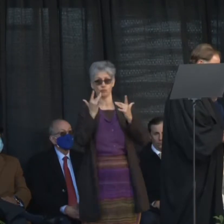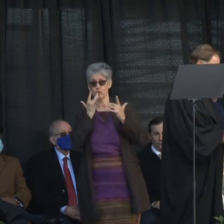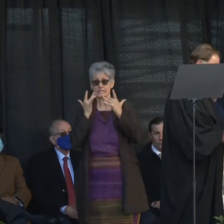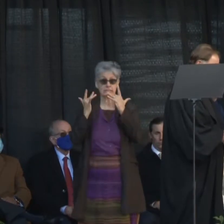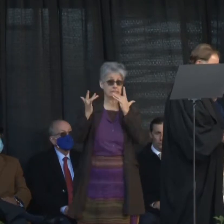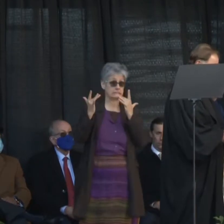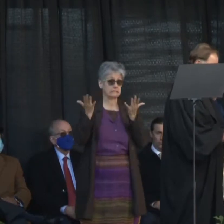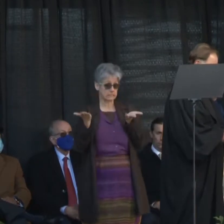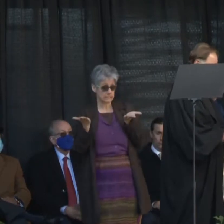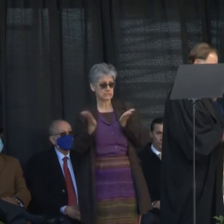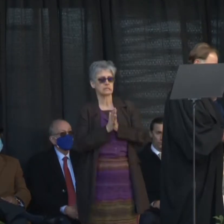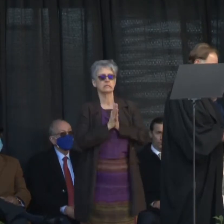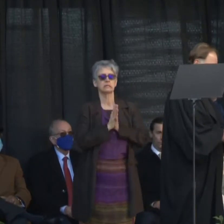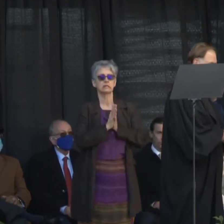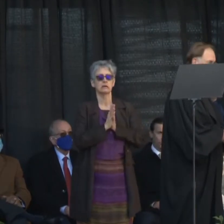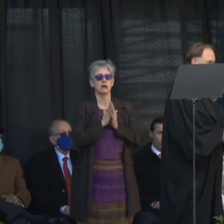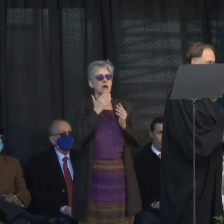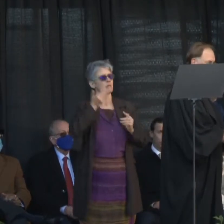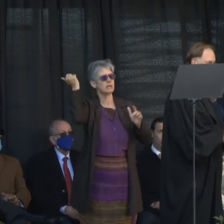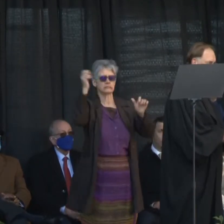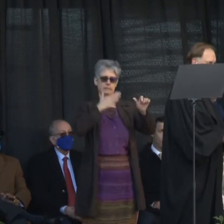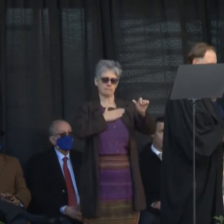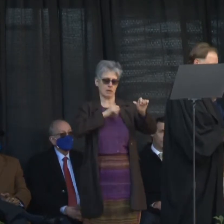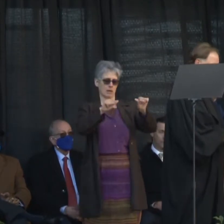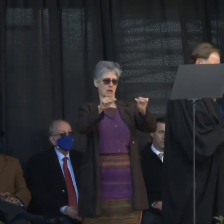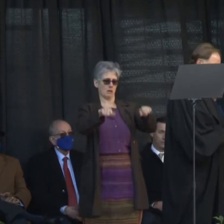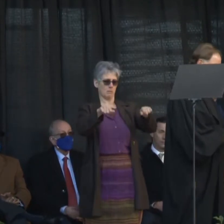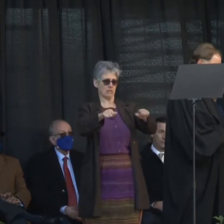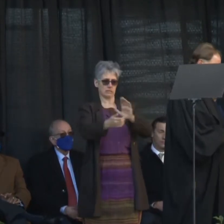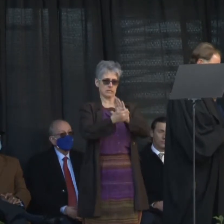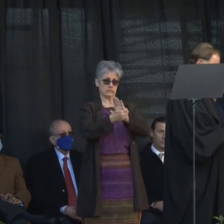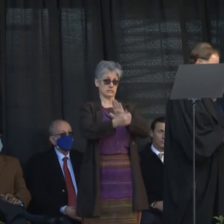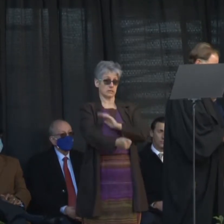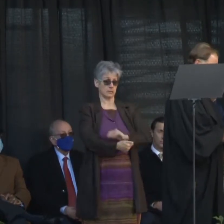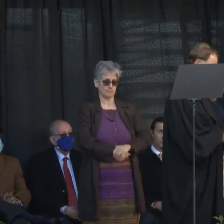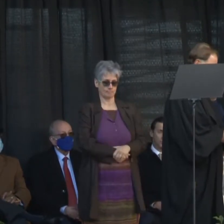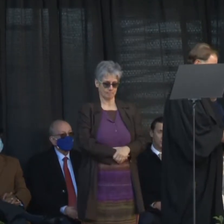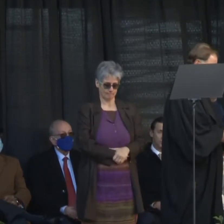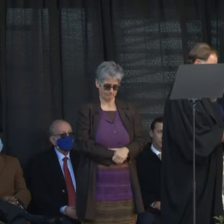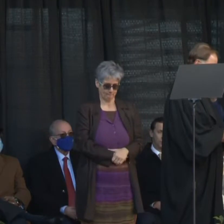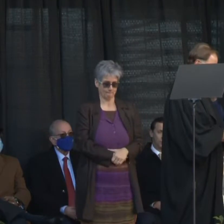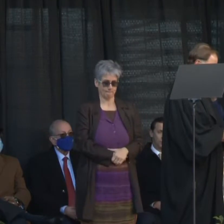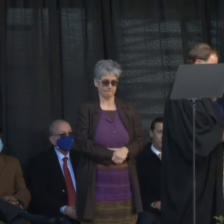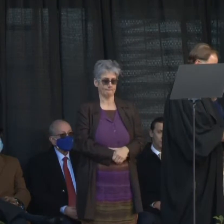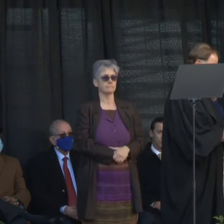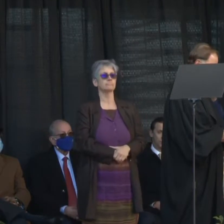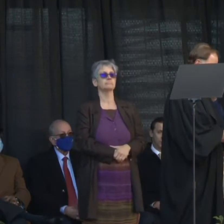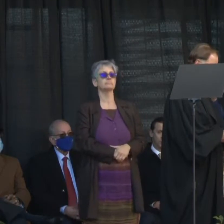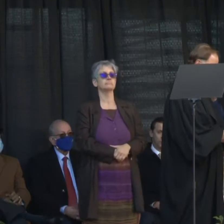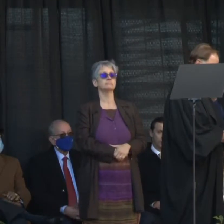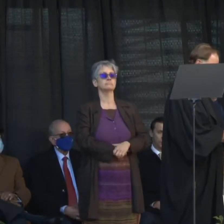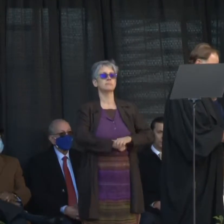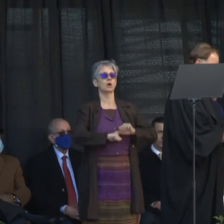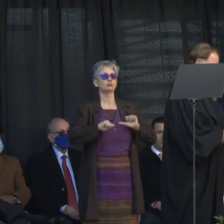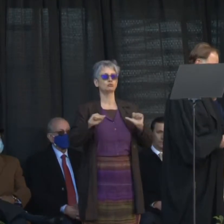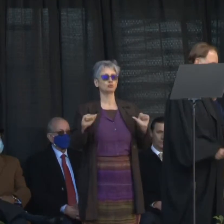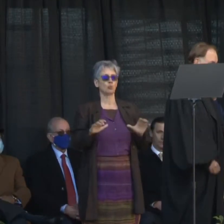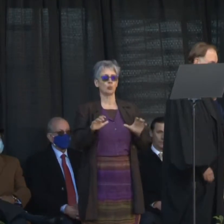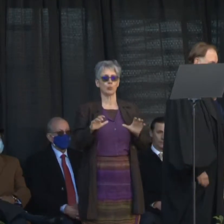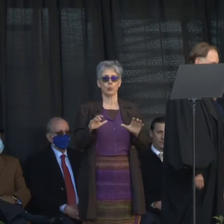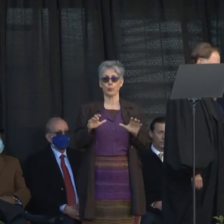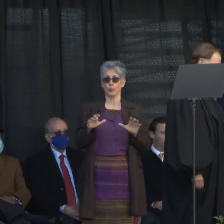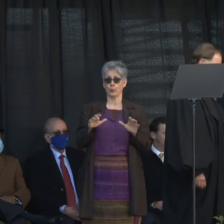equally, fairly, and impartially. To the best of my ability and skill. To the best of my ability and skill. Exercise the